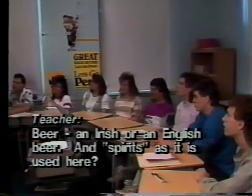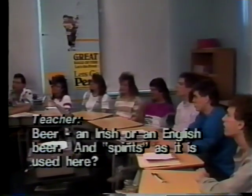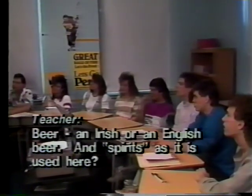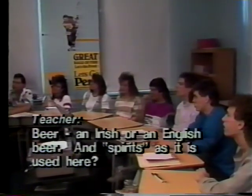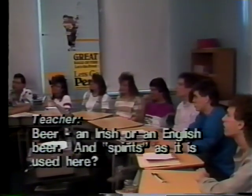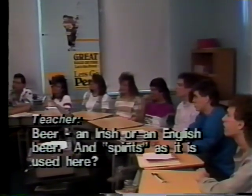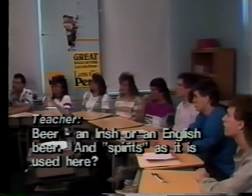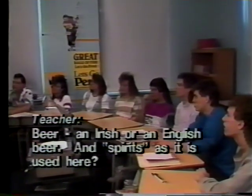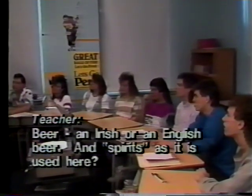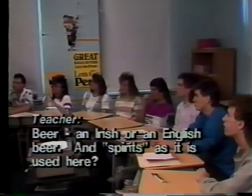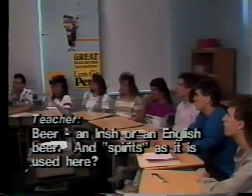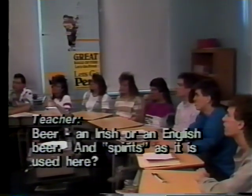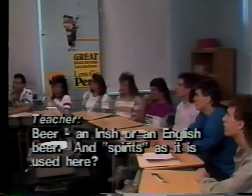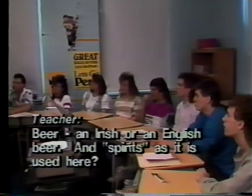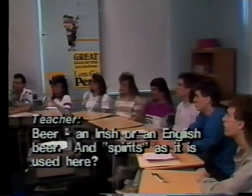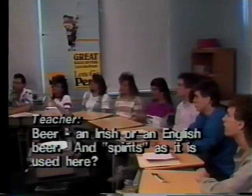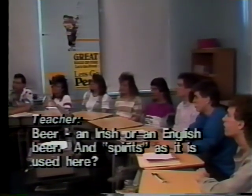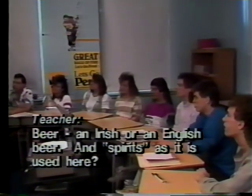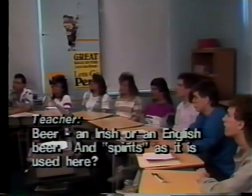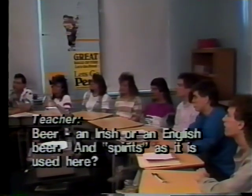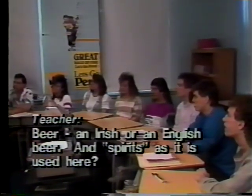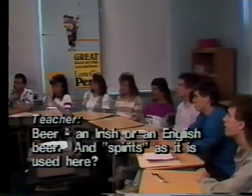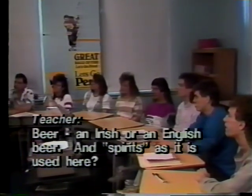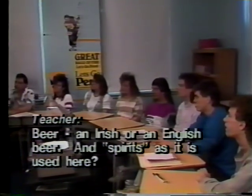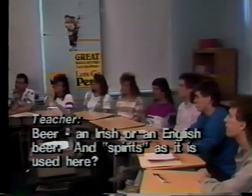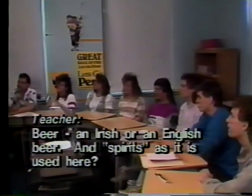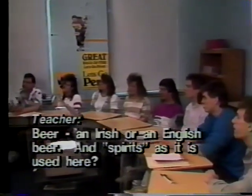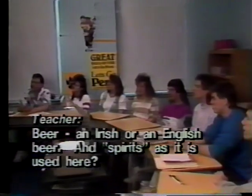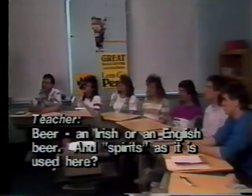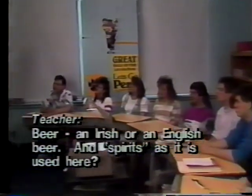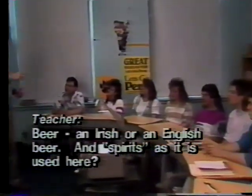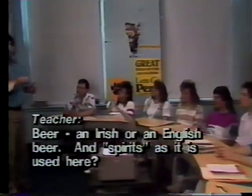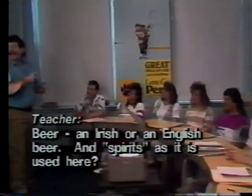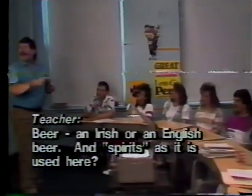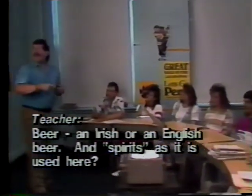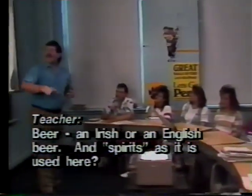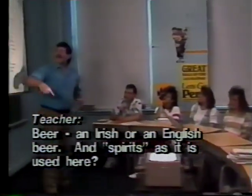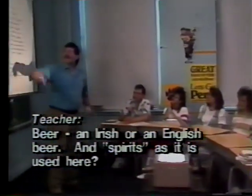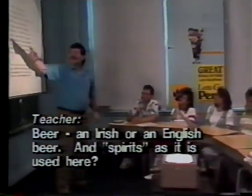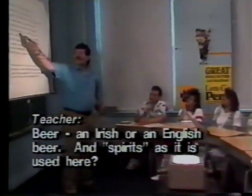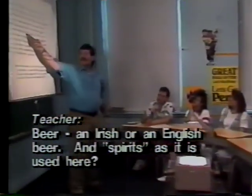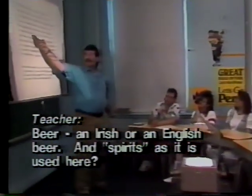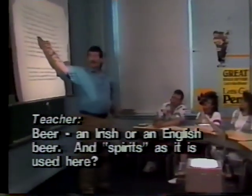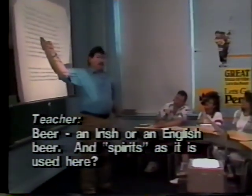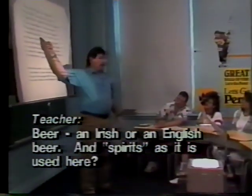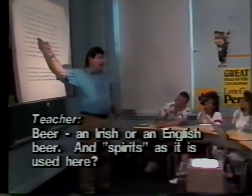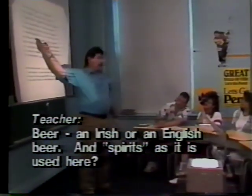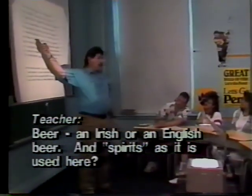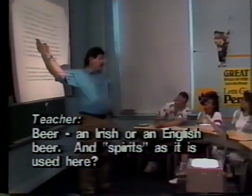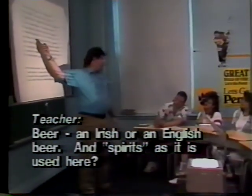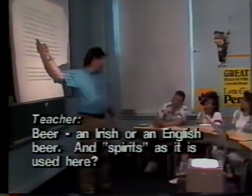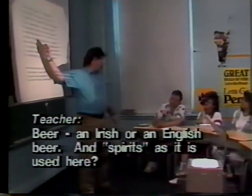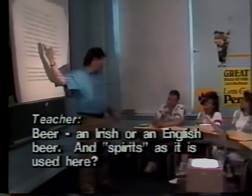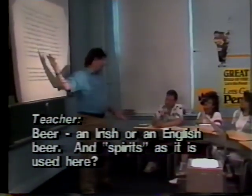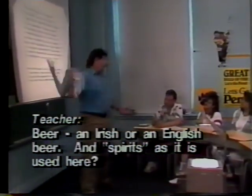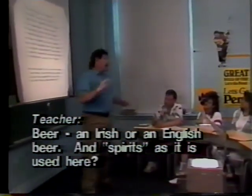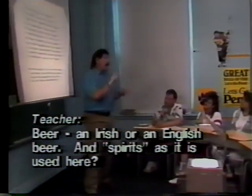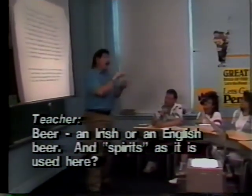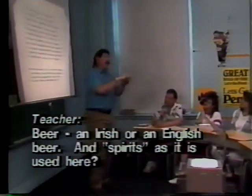Irish or an English beer. Okay. And spirits, as